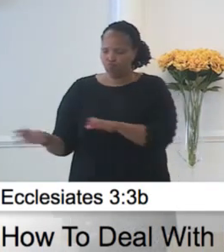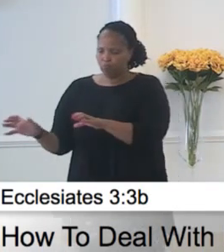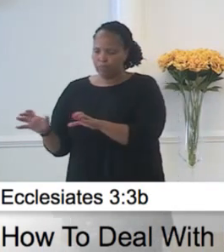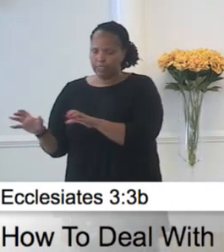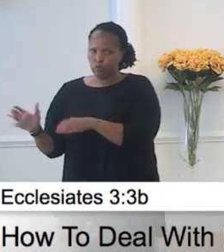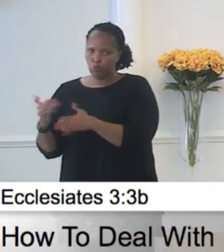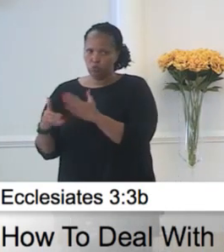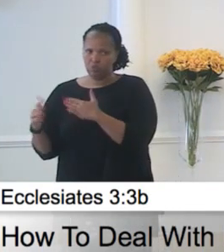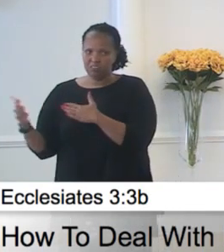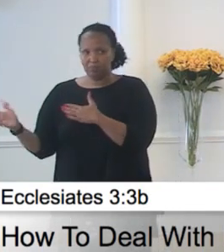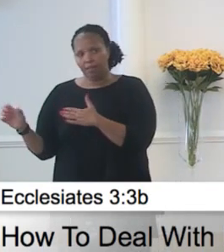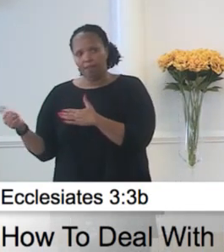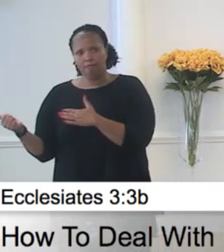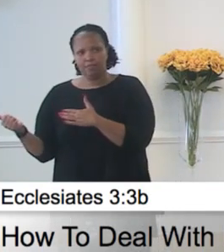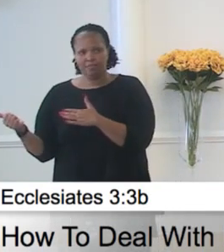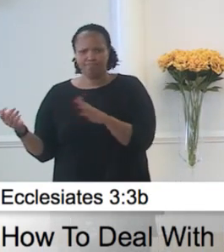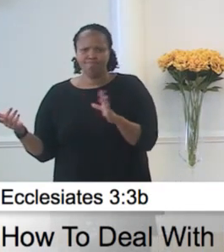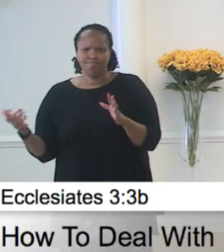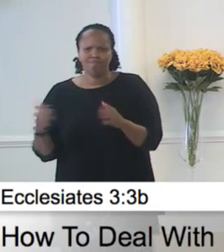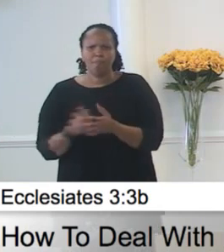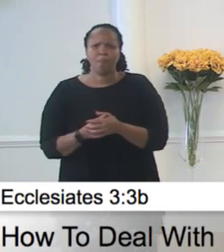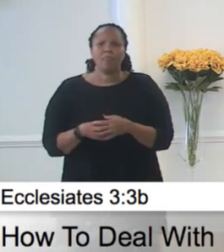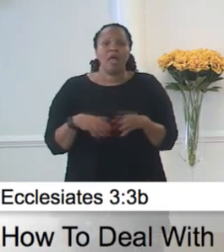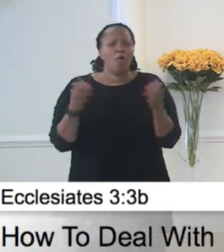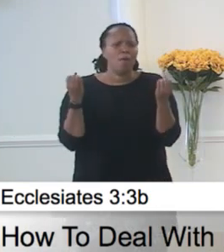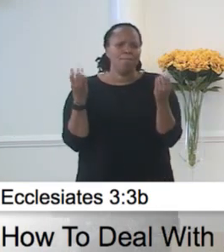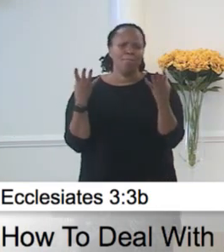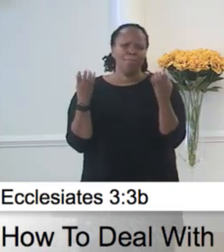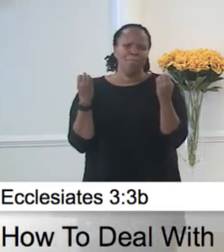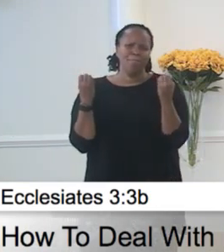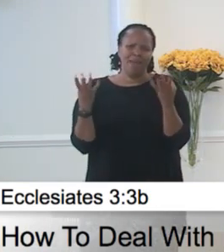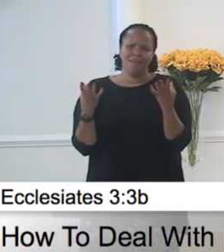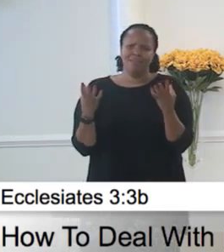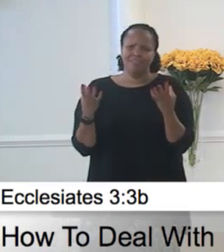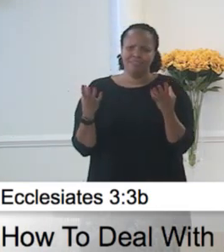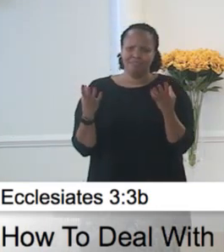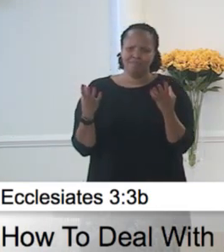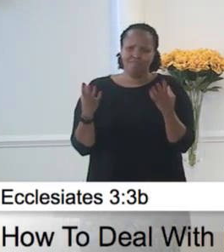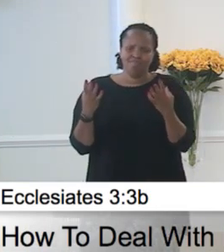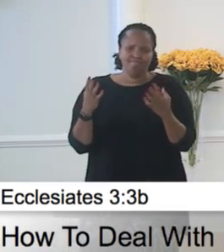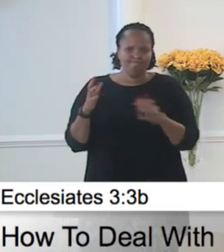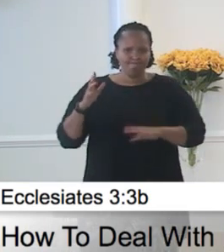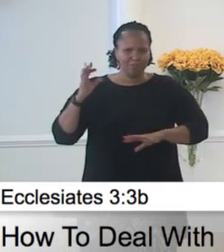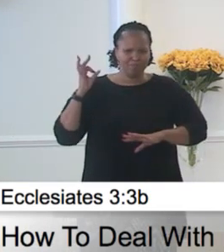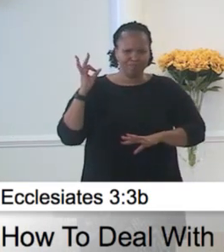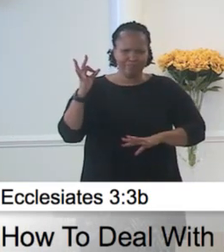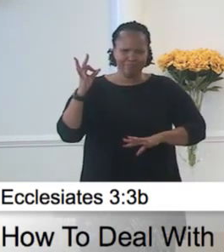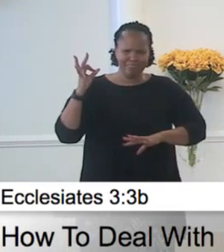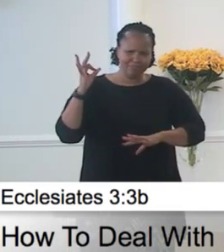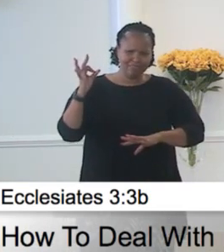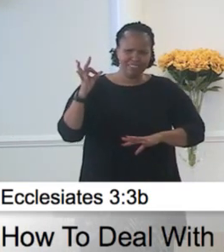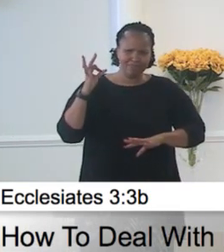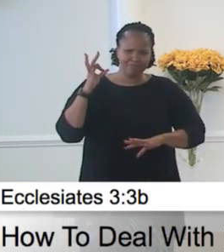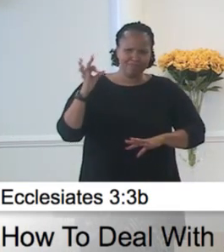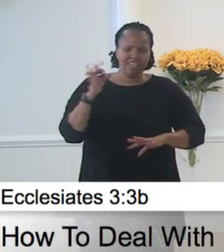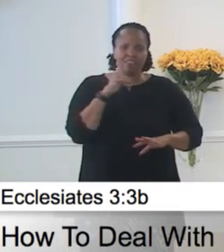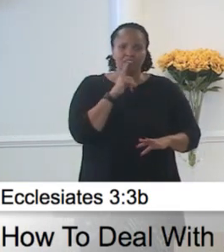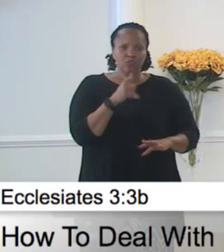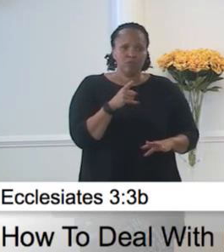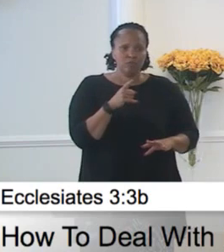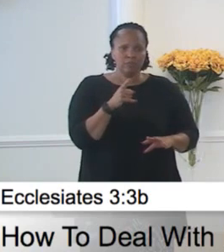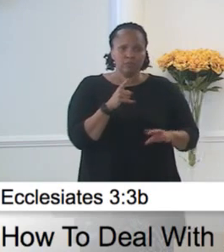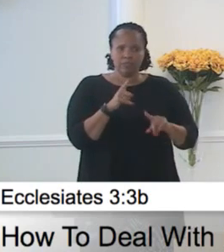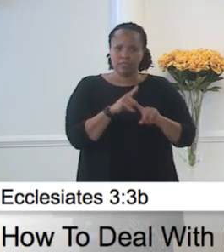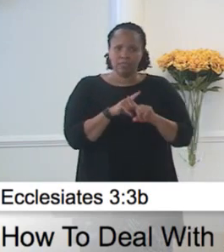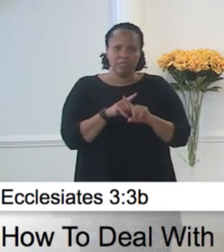Okay, he's talking about the religious leaders, so let me put myself there. There's many that will preach the truth, but not